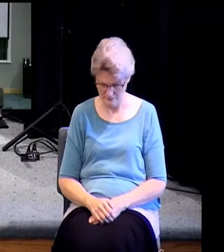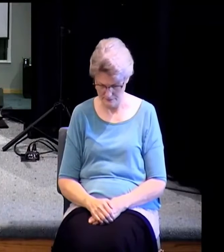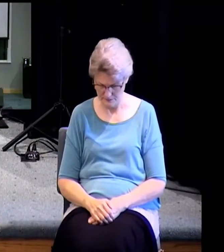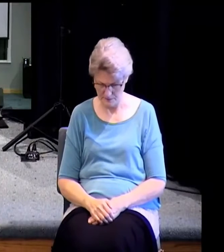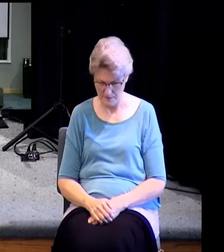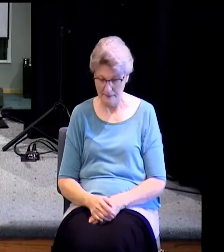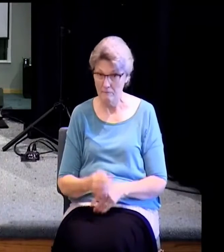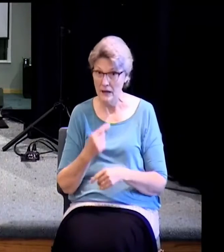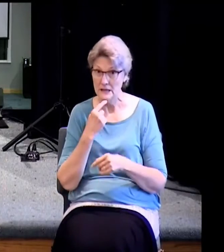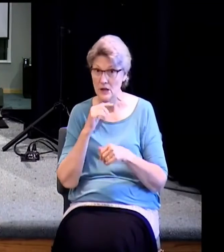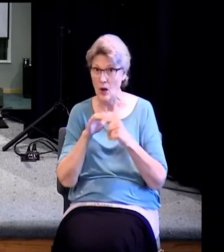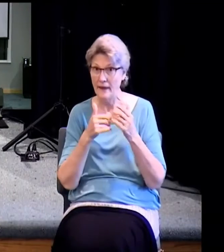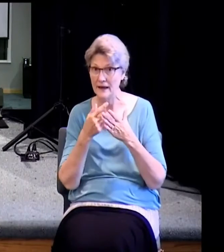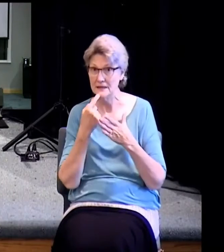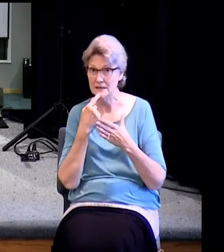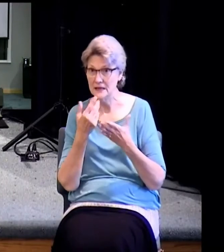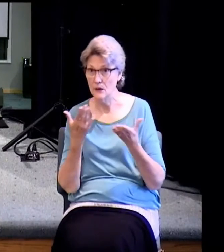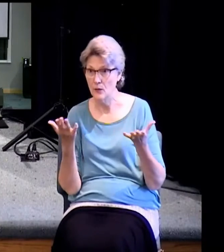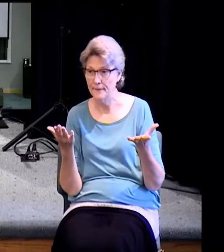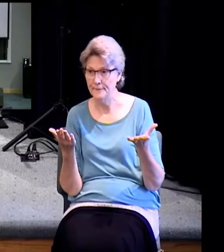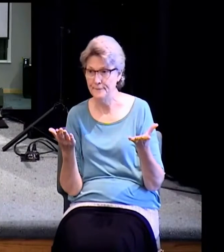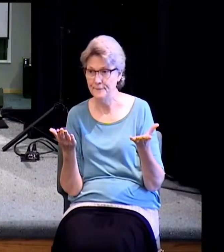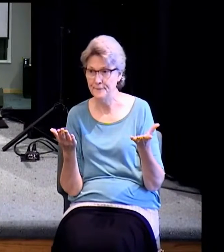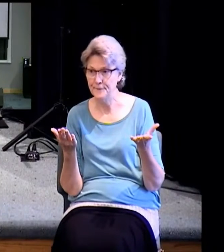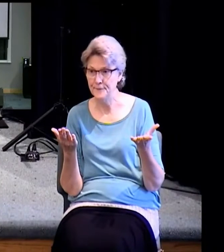But I said all of that to say this.